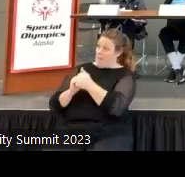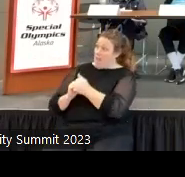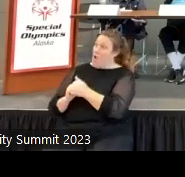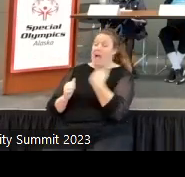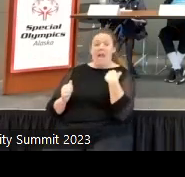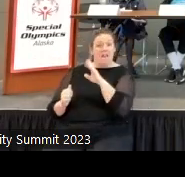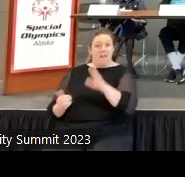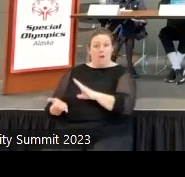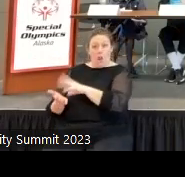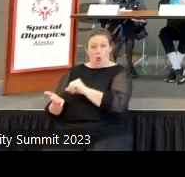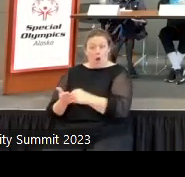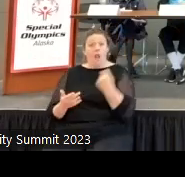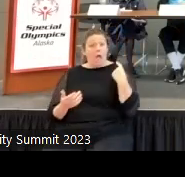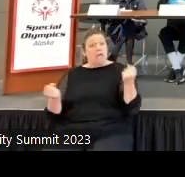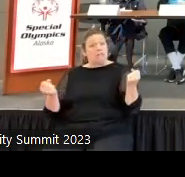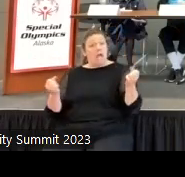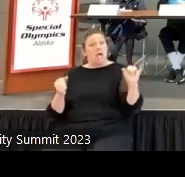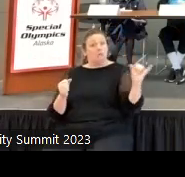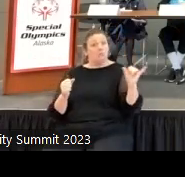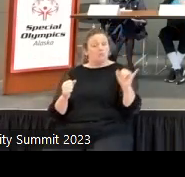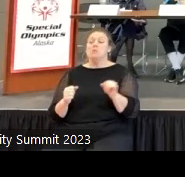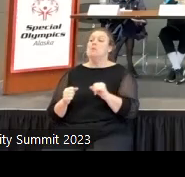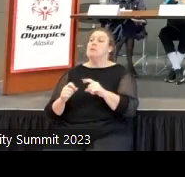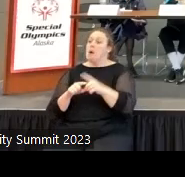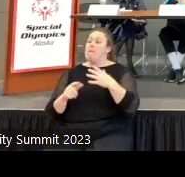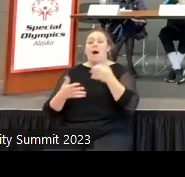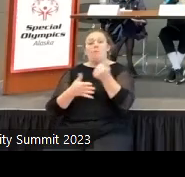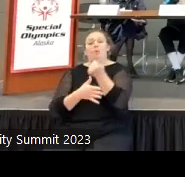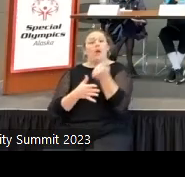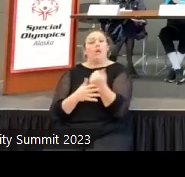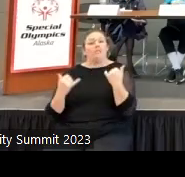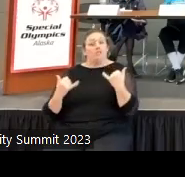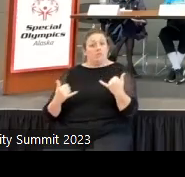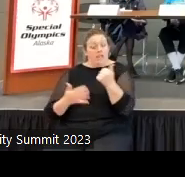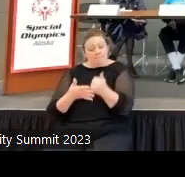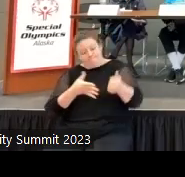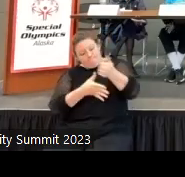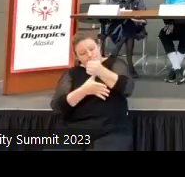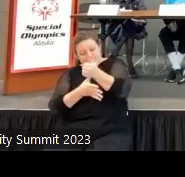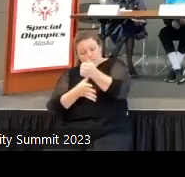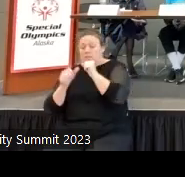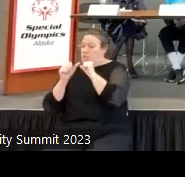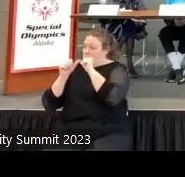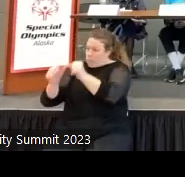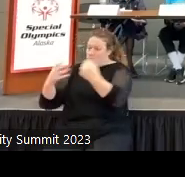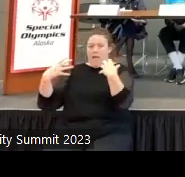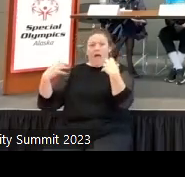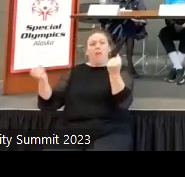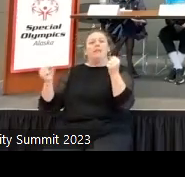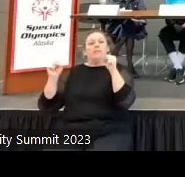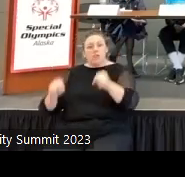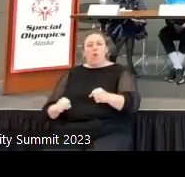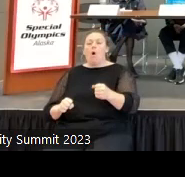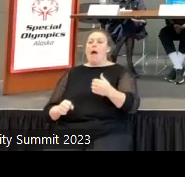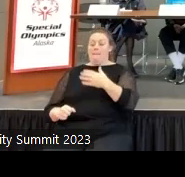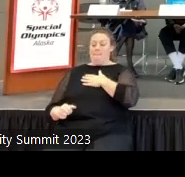So my priorities are still the same, but my number 1 priority is to stay healthy so I can communicate that